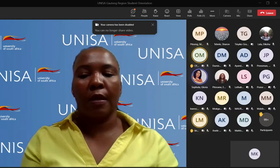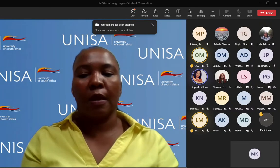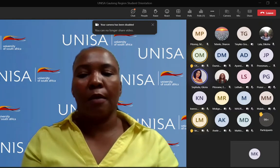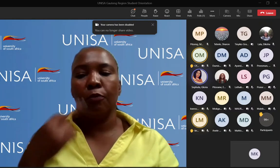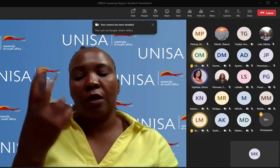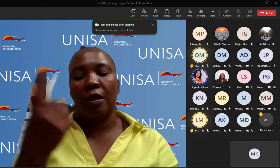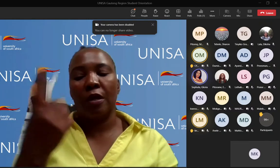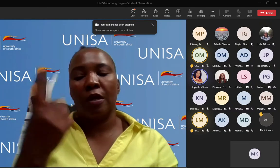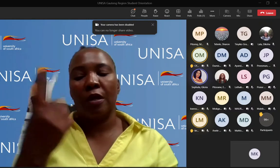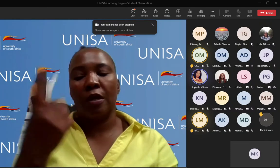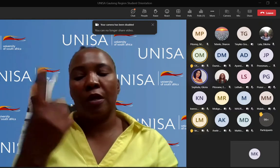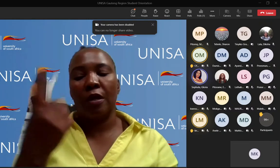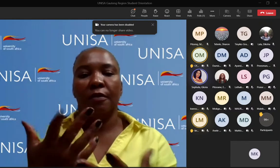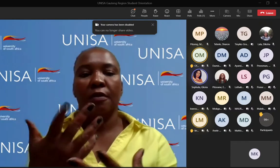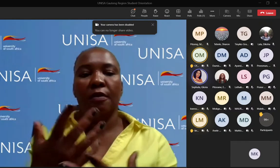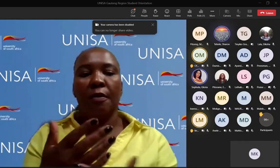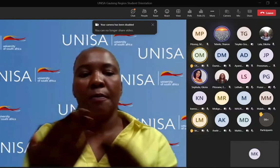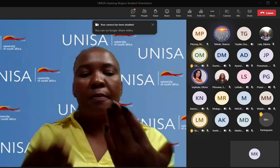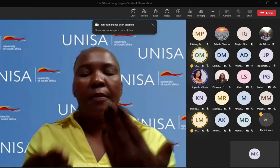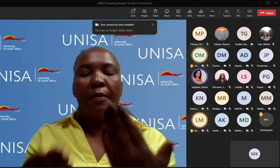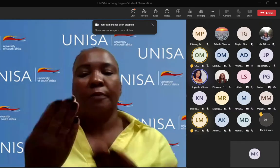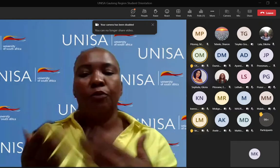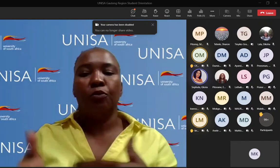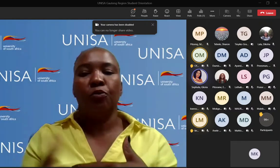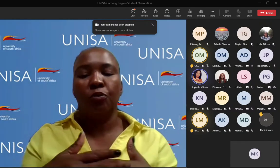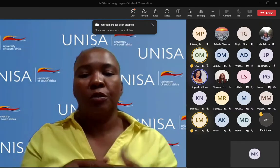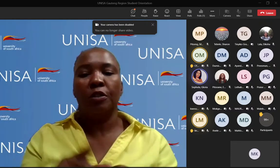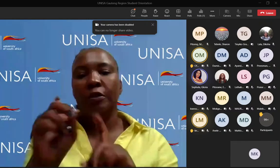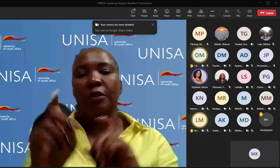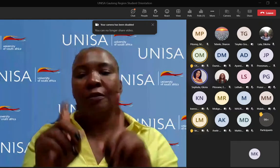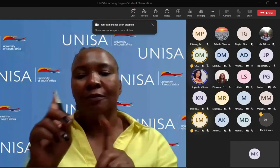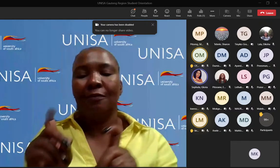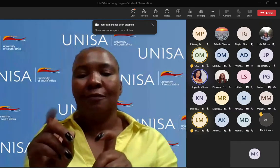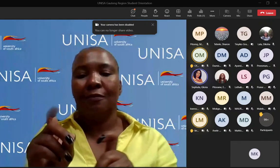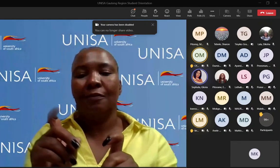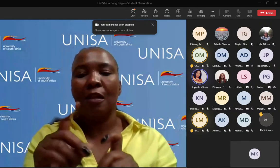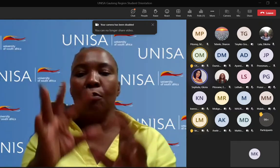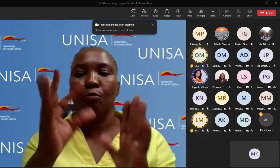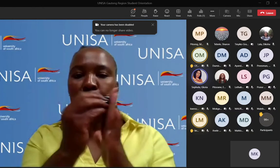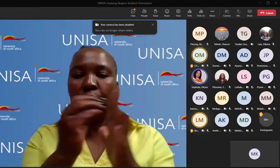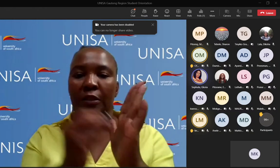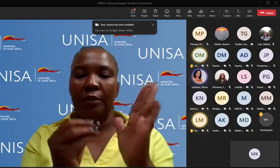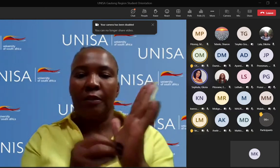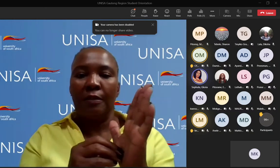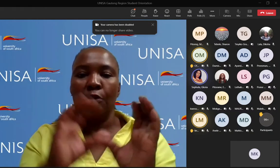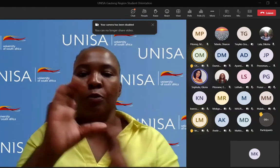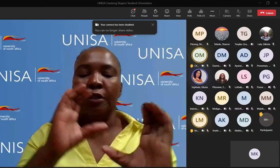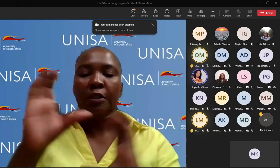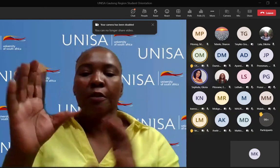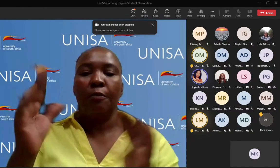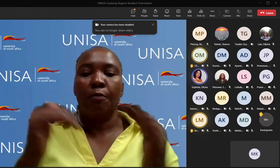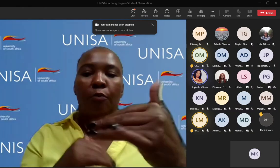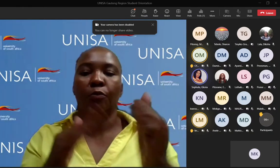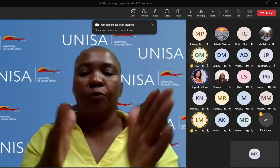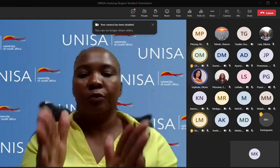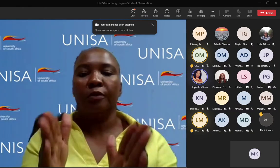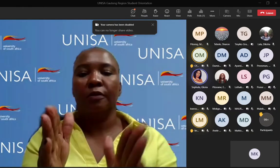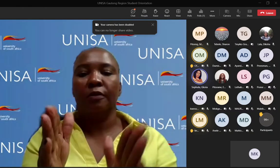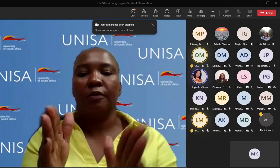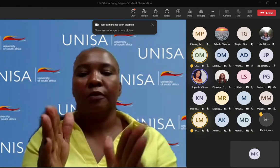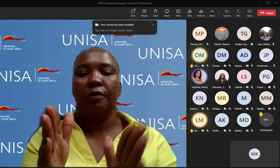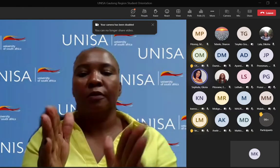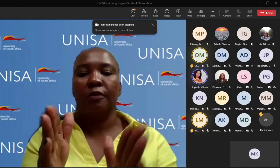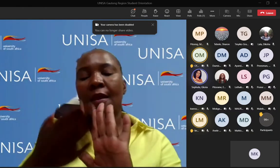thinking that maybe we should just close the questions let the questions be on the chat um so that we can be able to cover